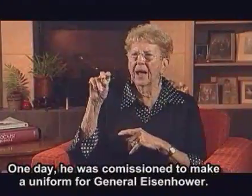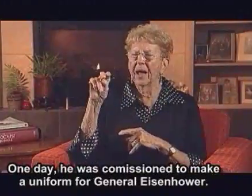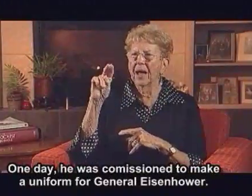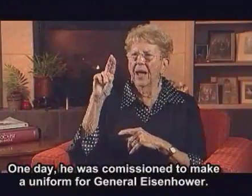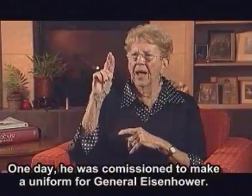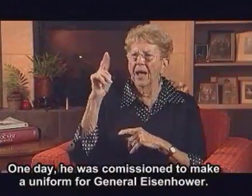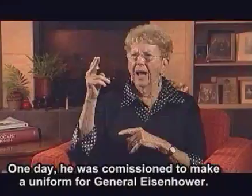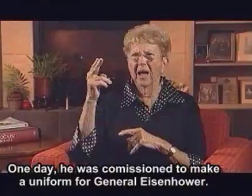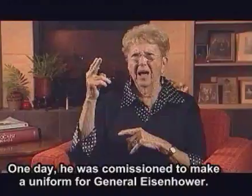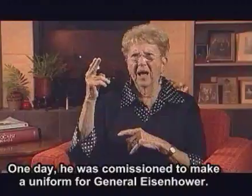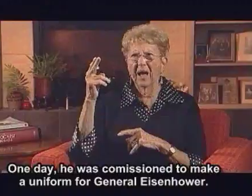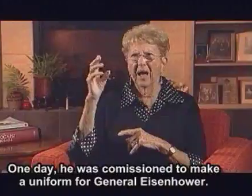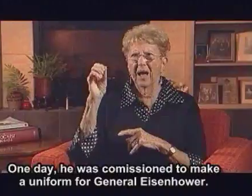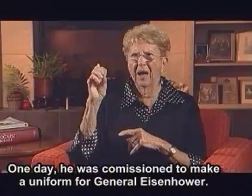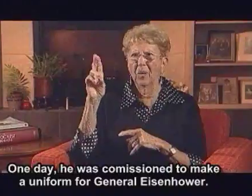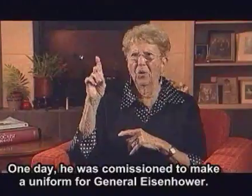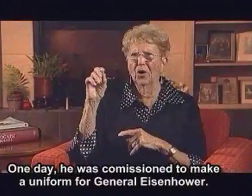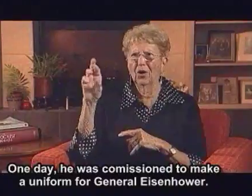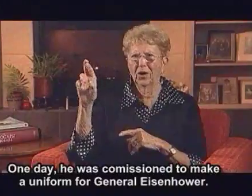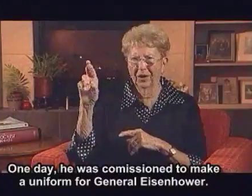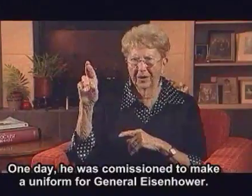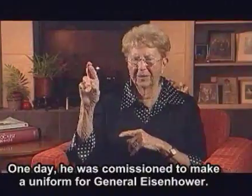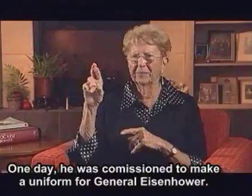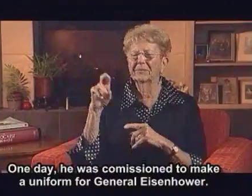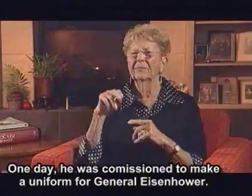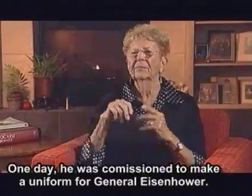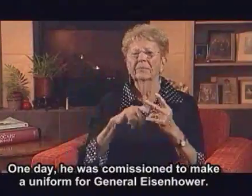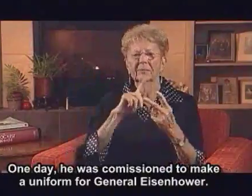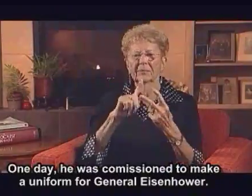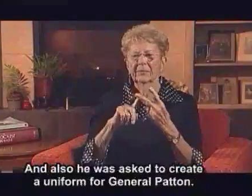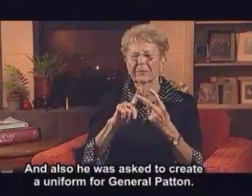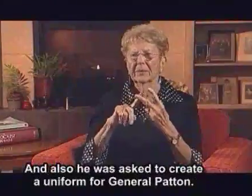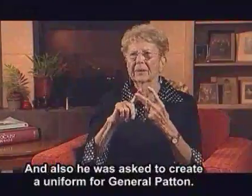One day, he was commissioned to make a uniform for General Eisenhower.